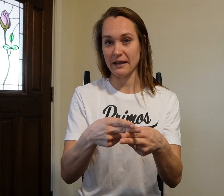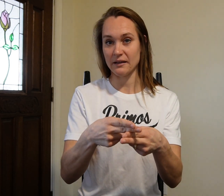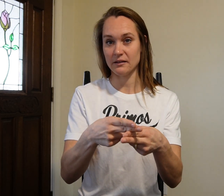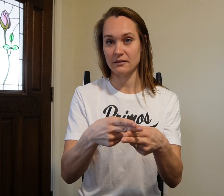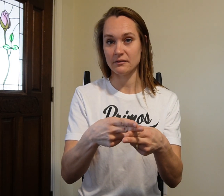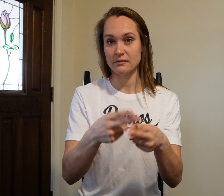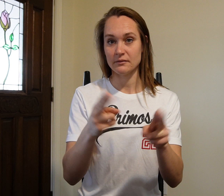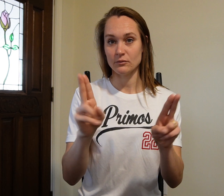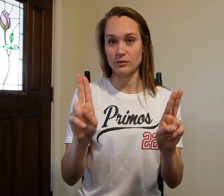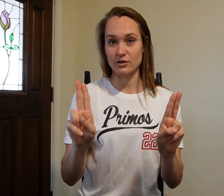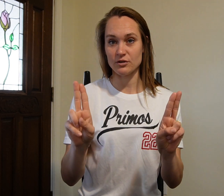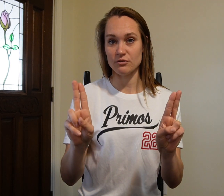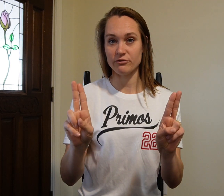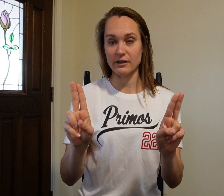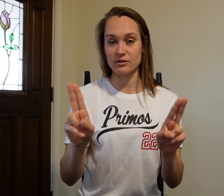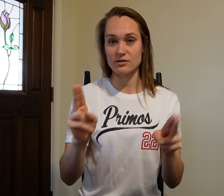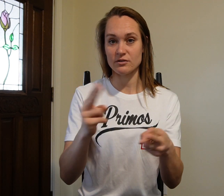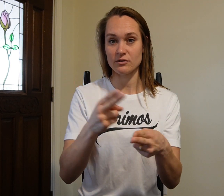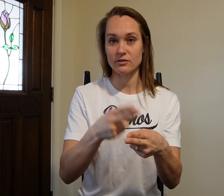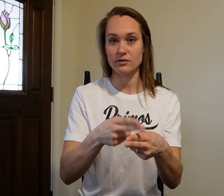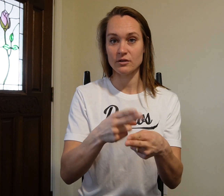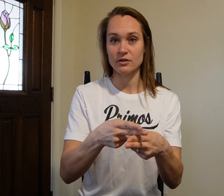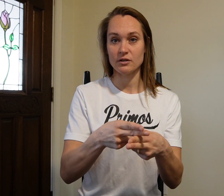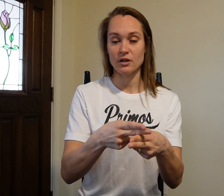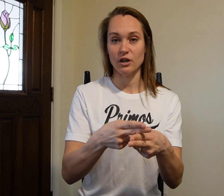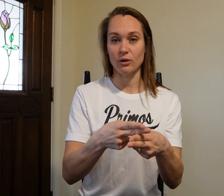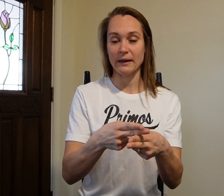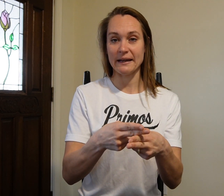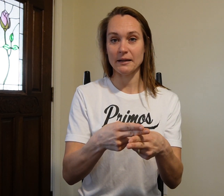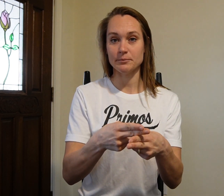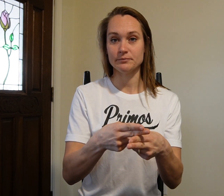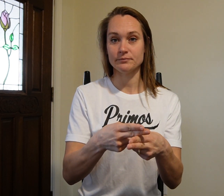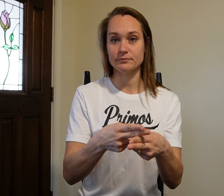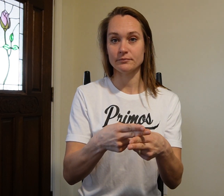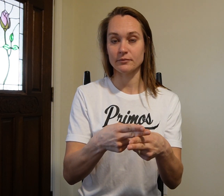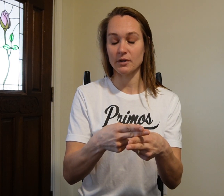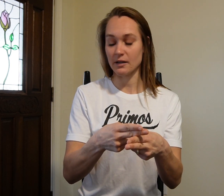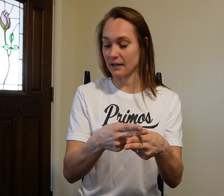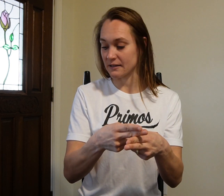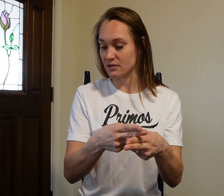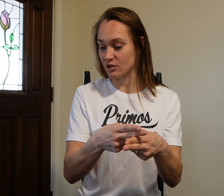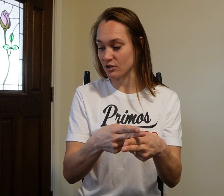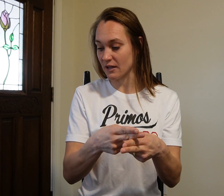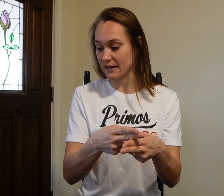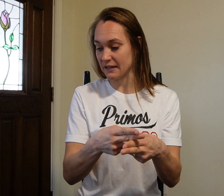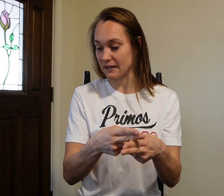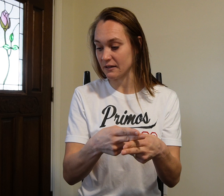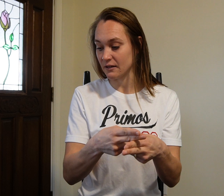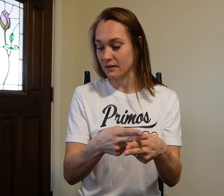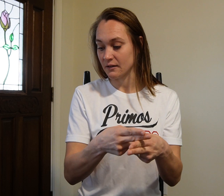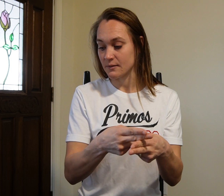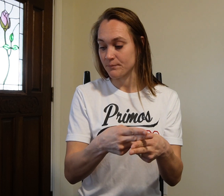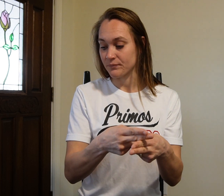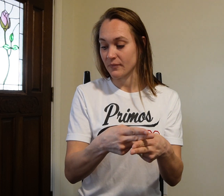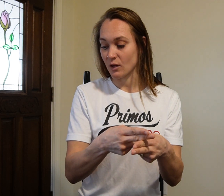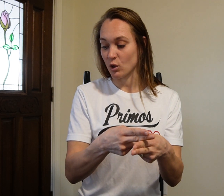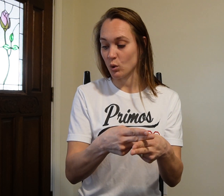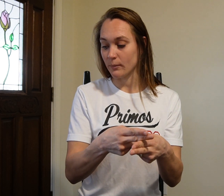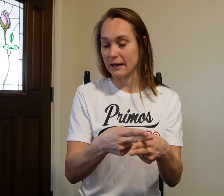hand with your U fingers. Know my name. Okay, so to do that again, who am I